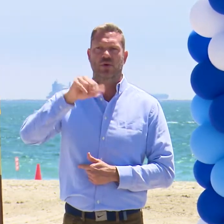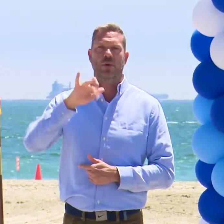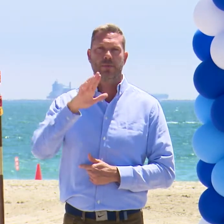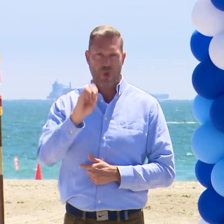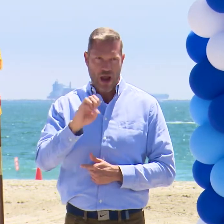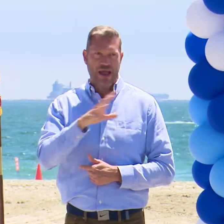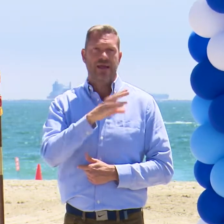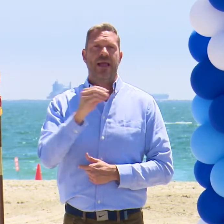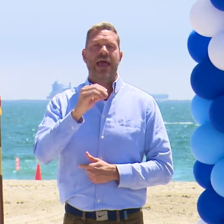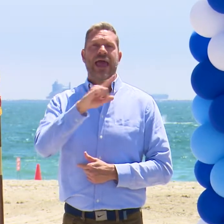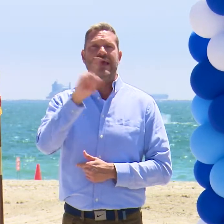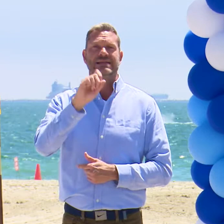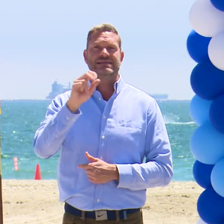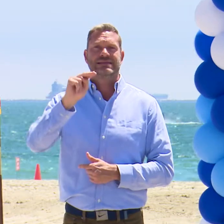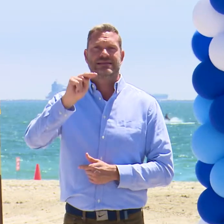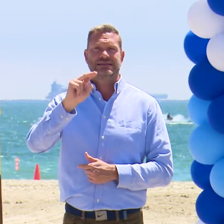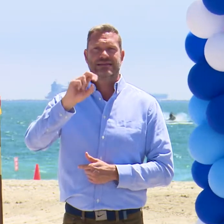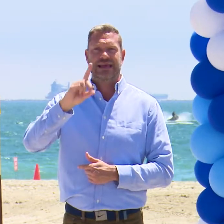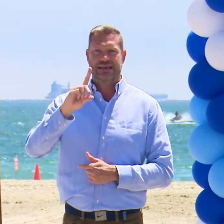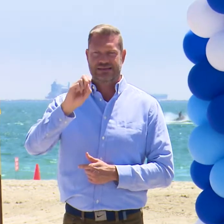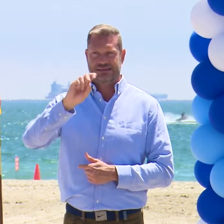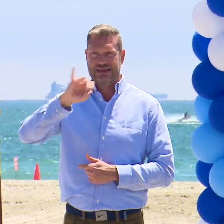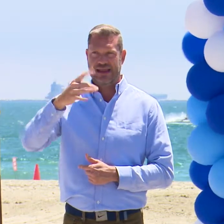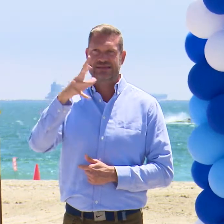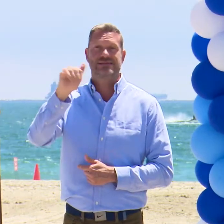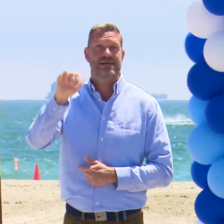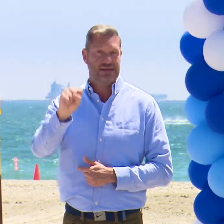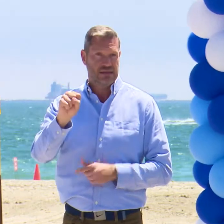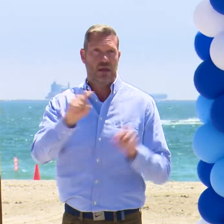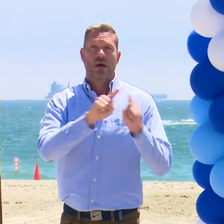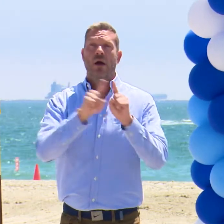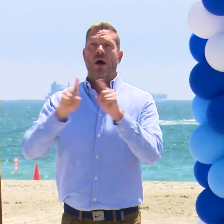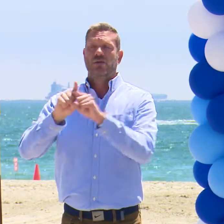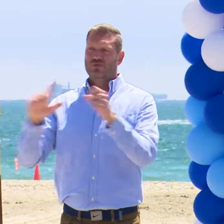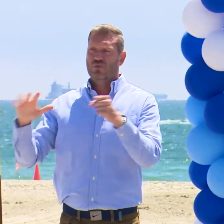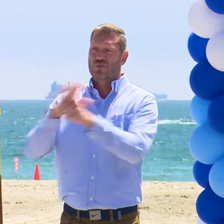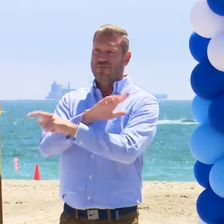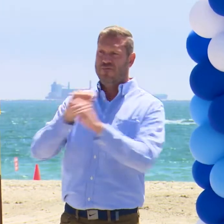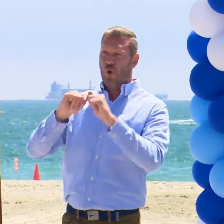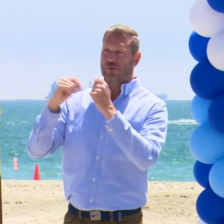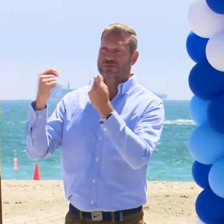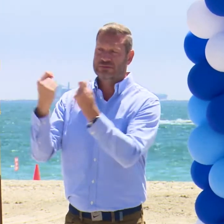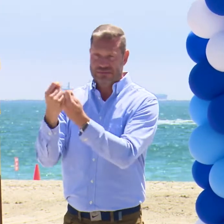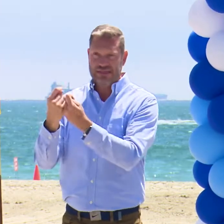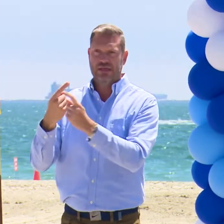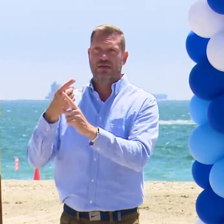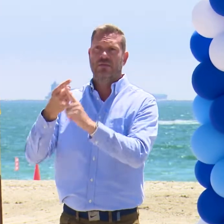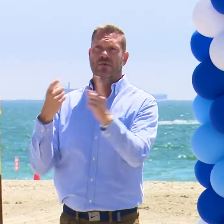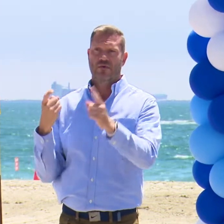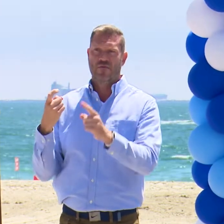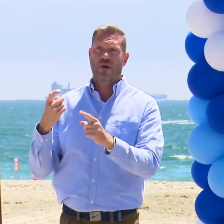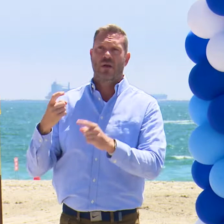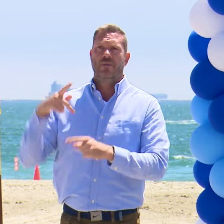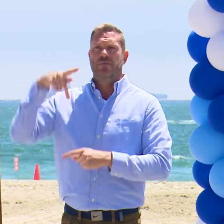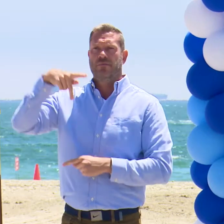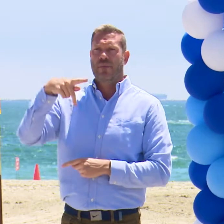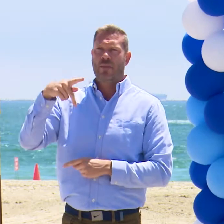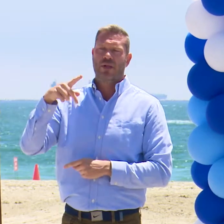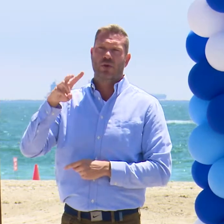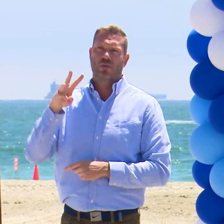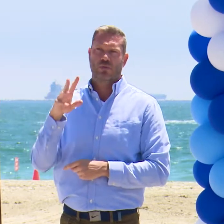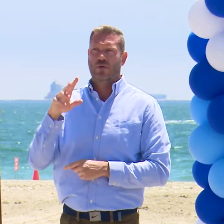and his incredible team, and Brent Dennis and his incredible team for making this all happen. And